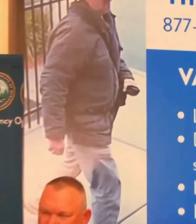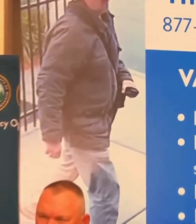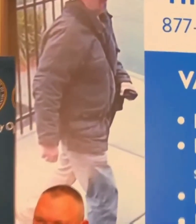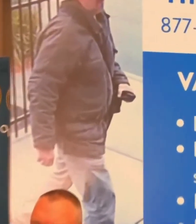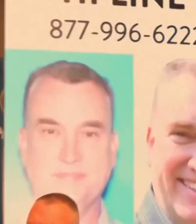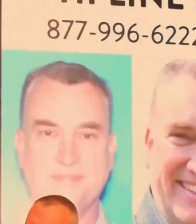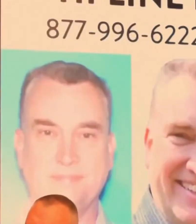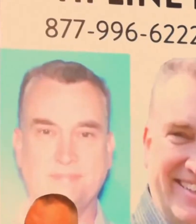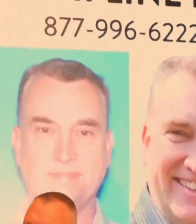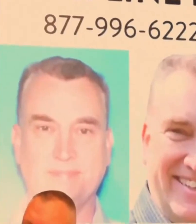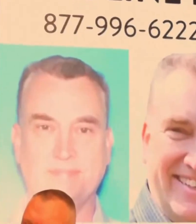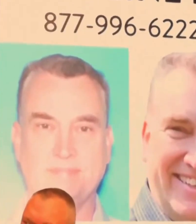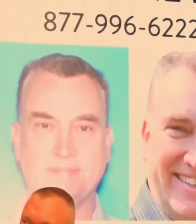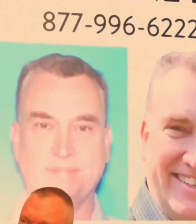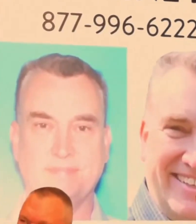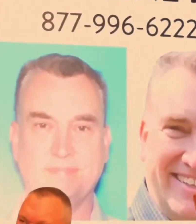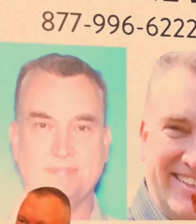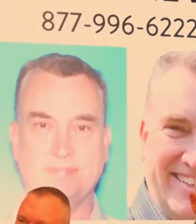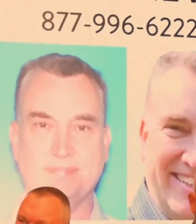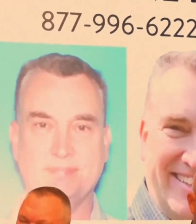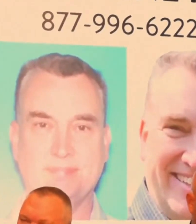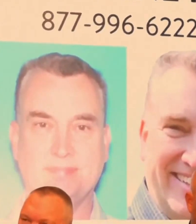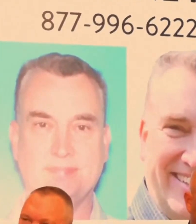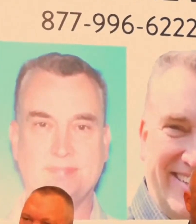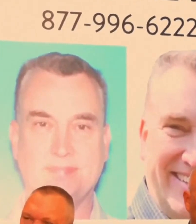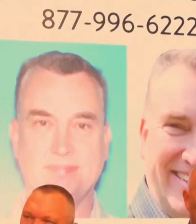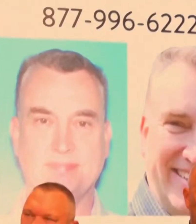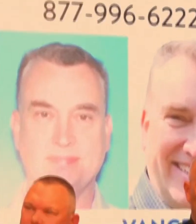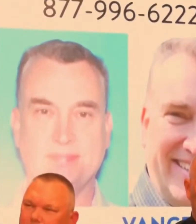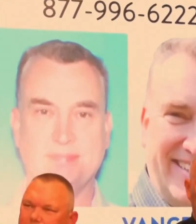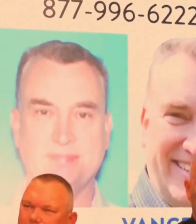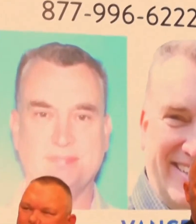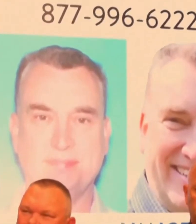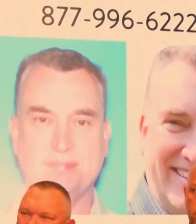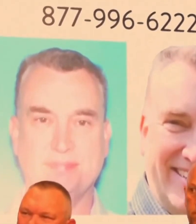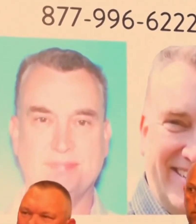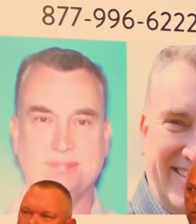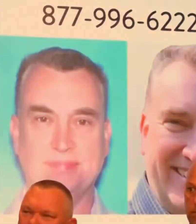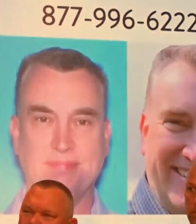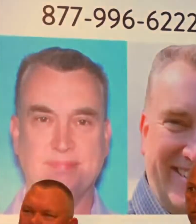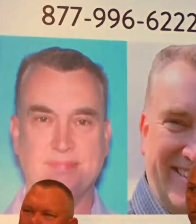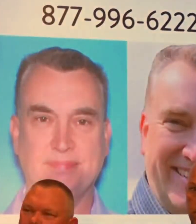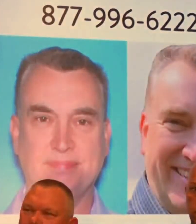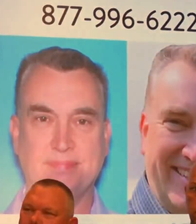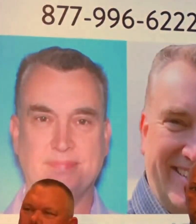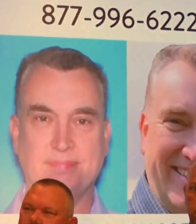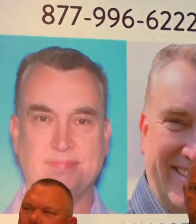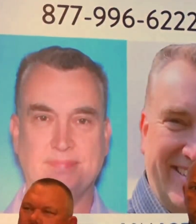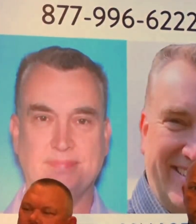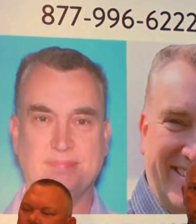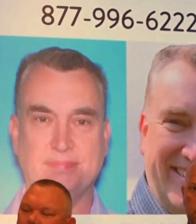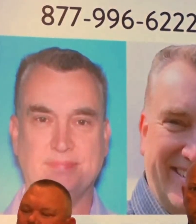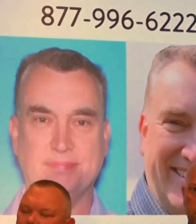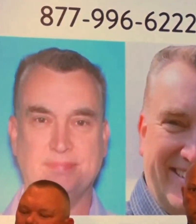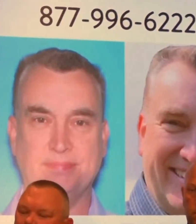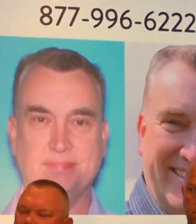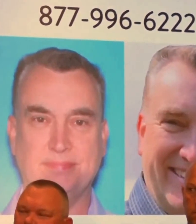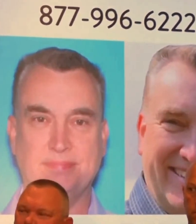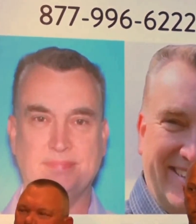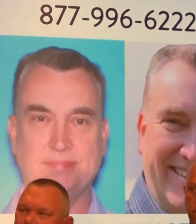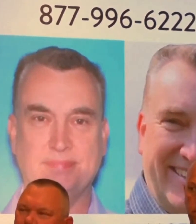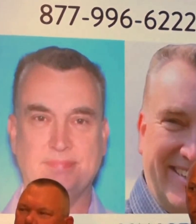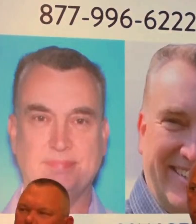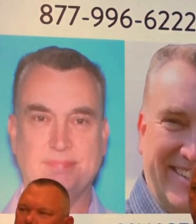there, with dark colored long sleeve collared shirt or coat, light pants, and carrying a dark bag. If you have any tips about